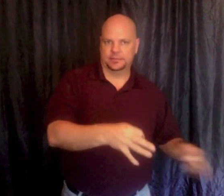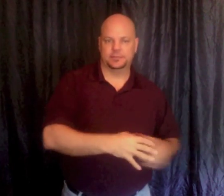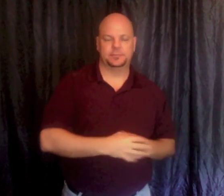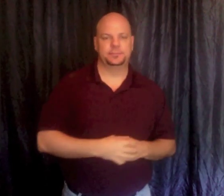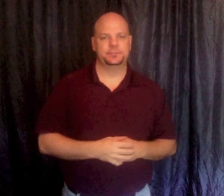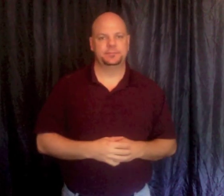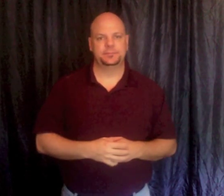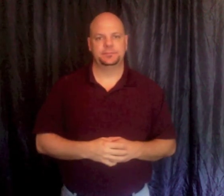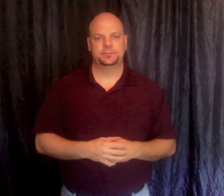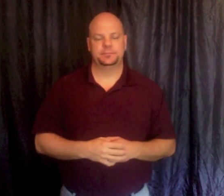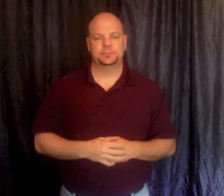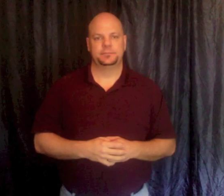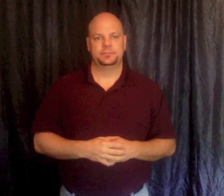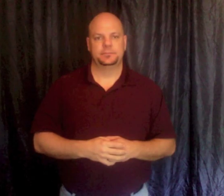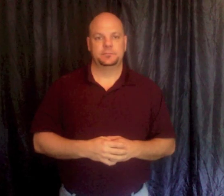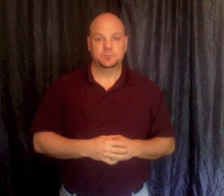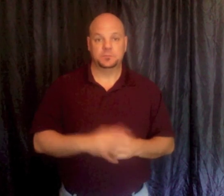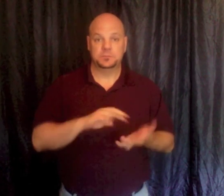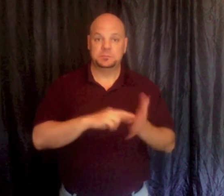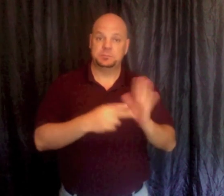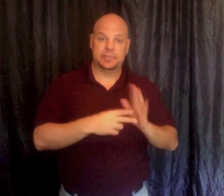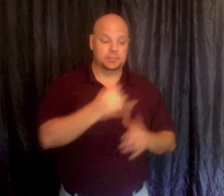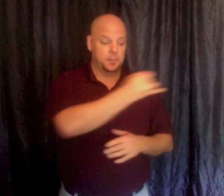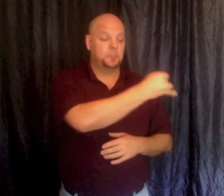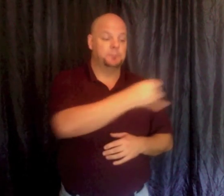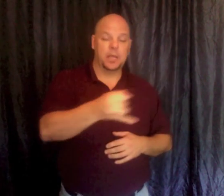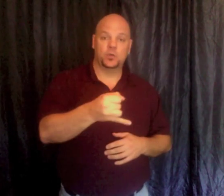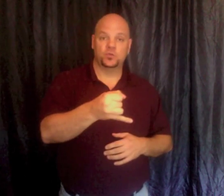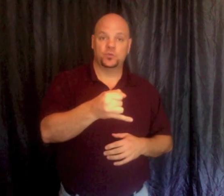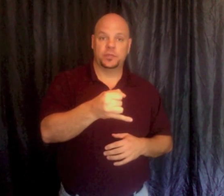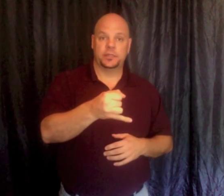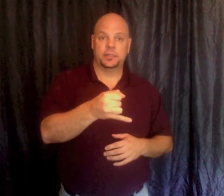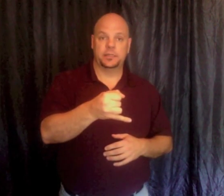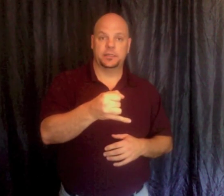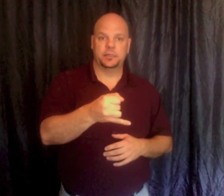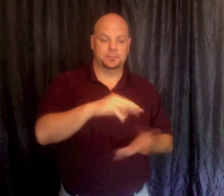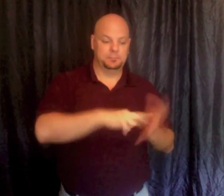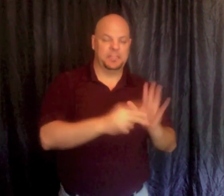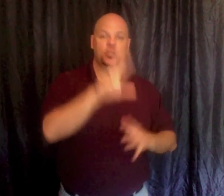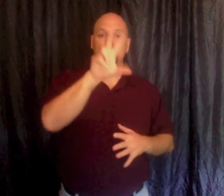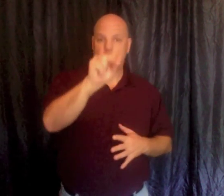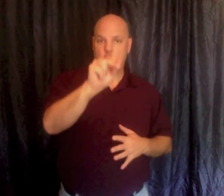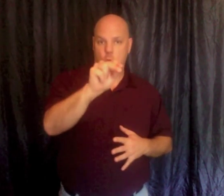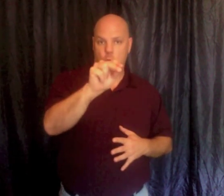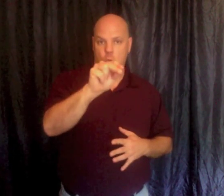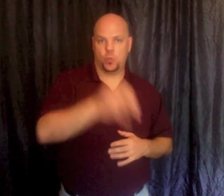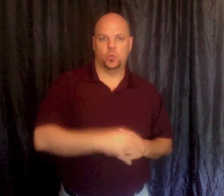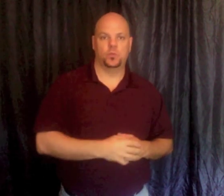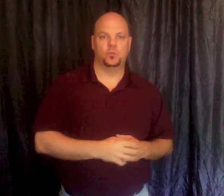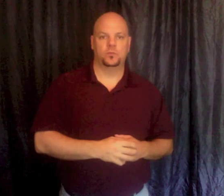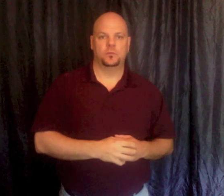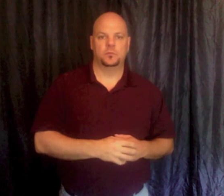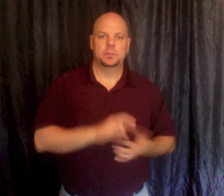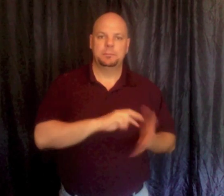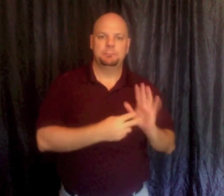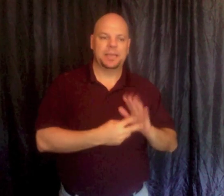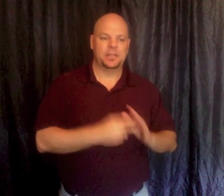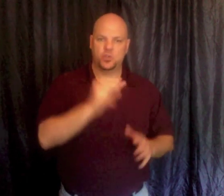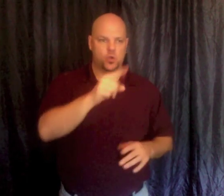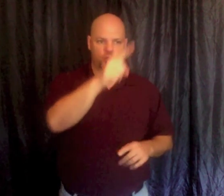So a boundary is a no. It's no, you can't do that. That's